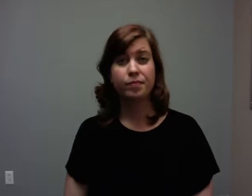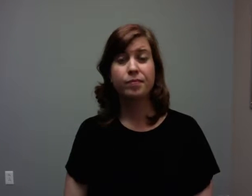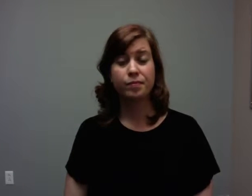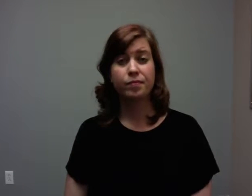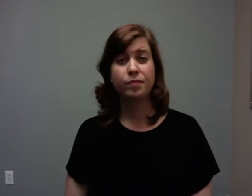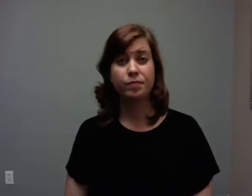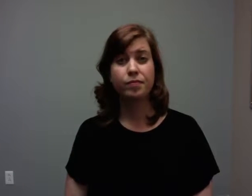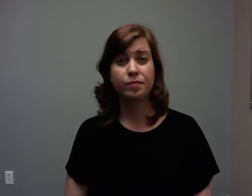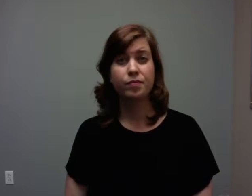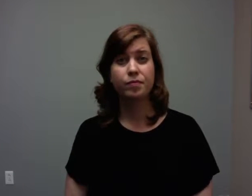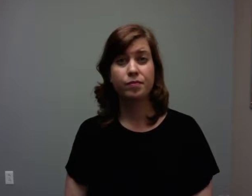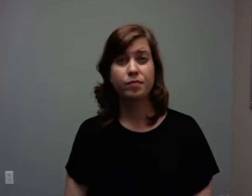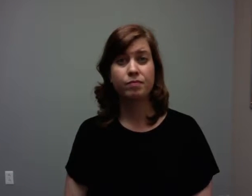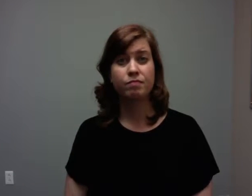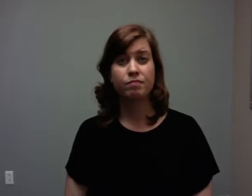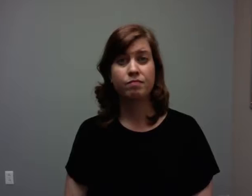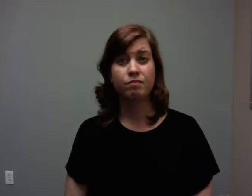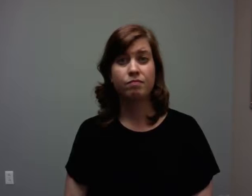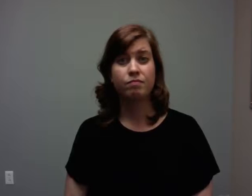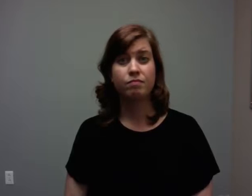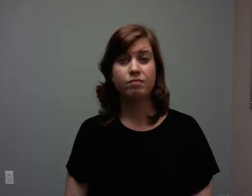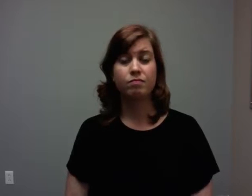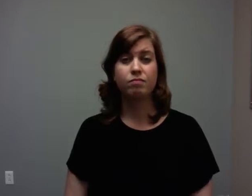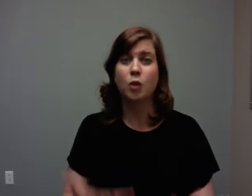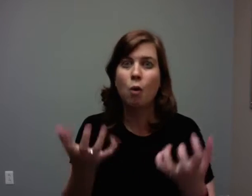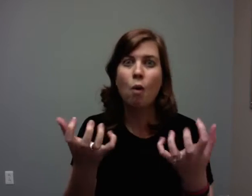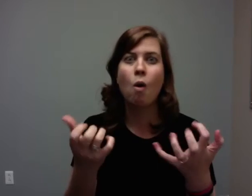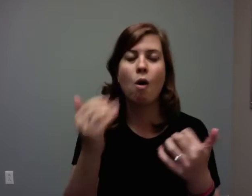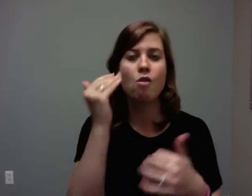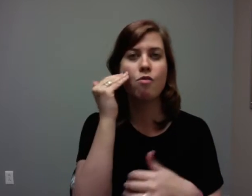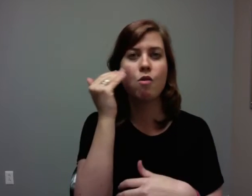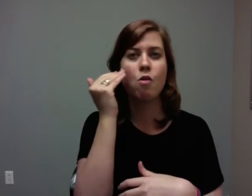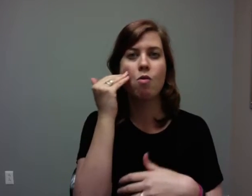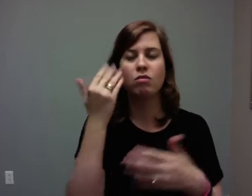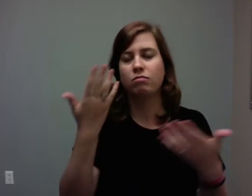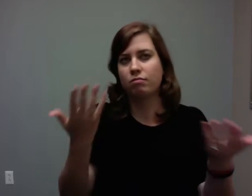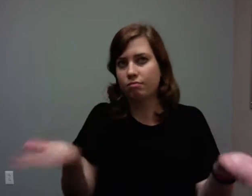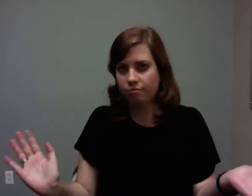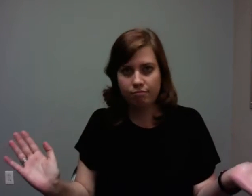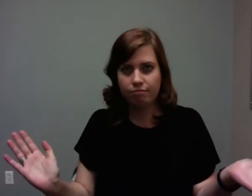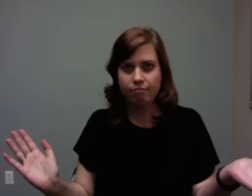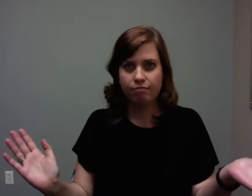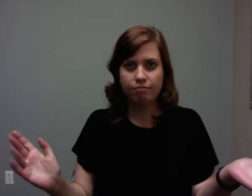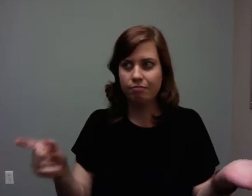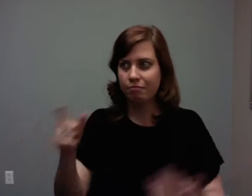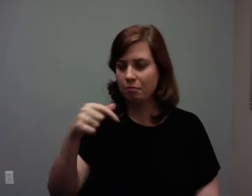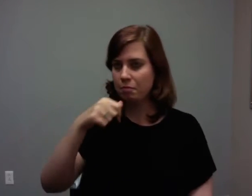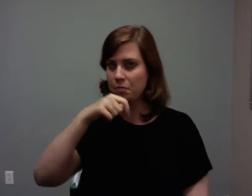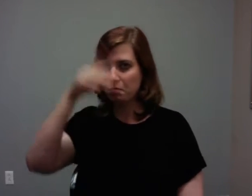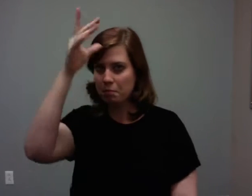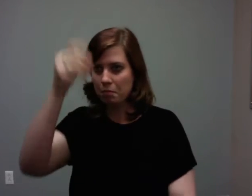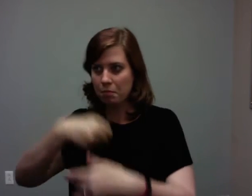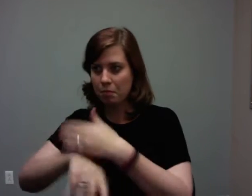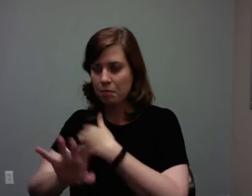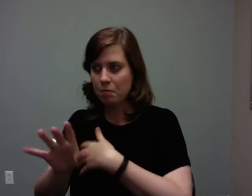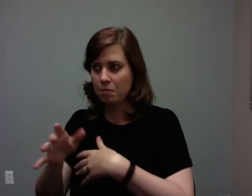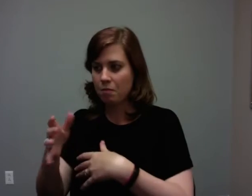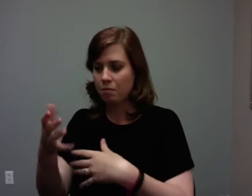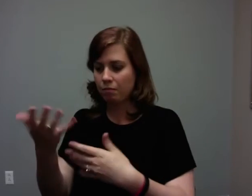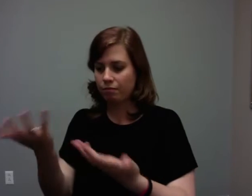feel like they don't want to know. Like, their attitude is, oh, they gave me up, so why would I want to know? Well, that's fine. So we all don't feel the same